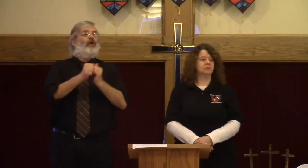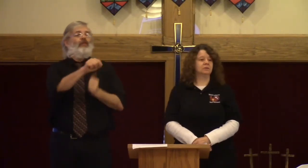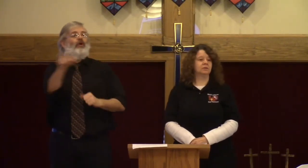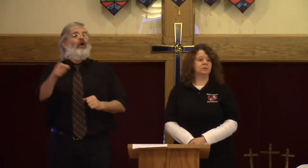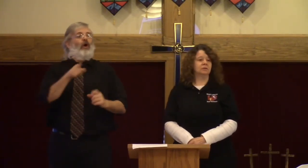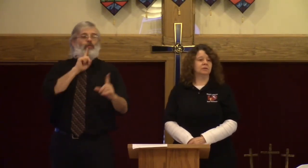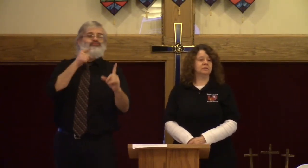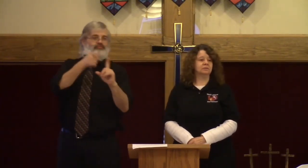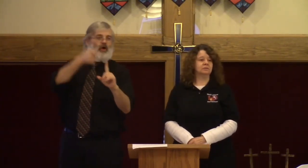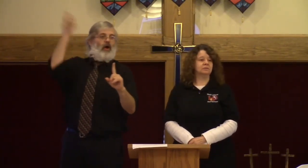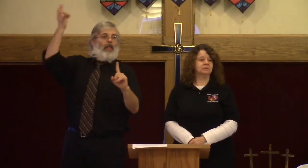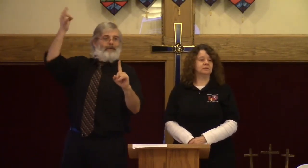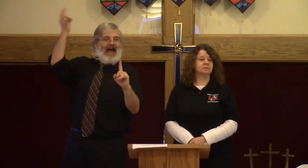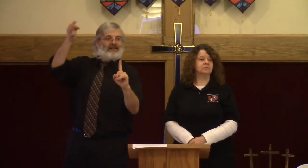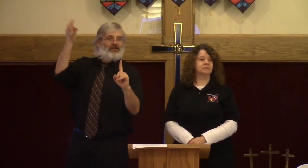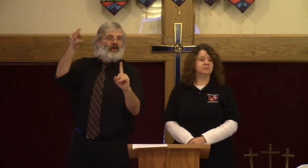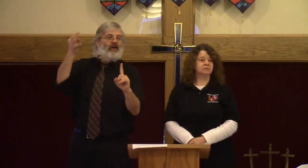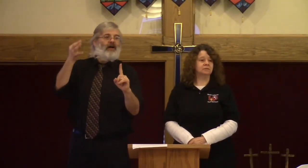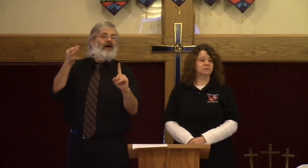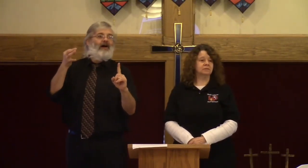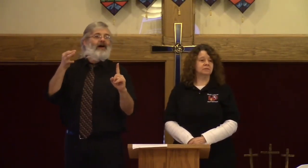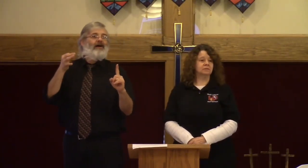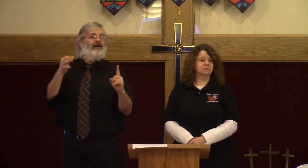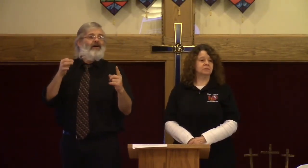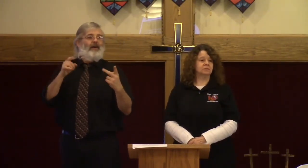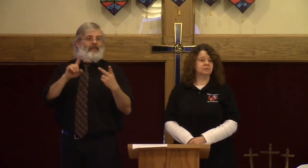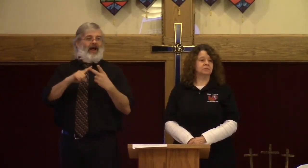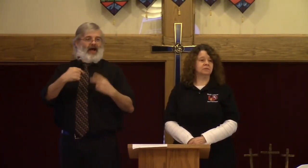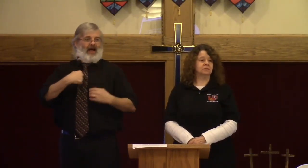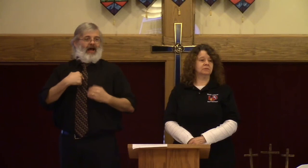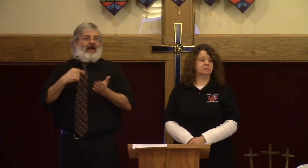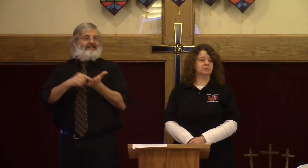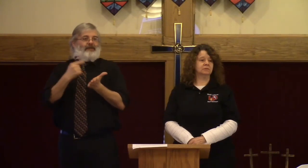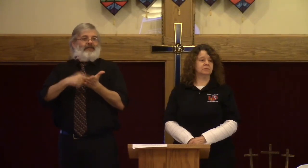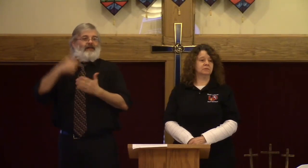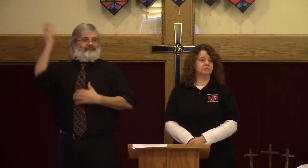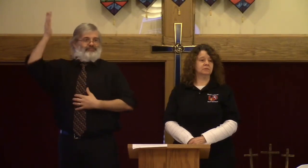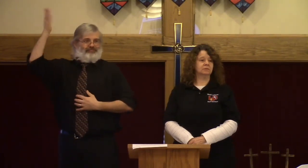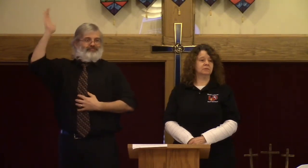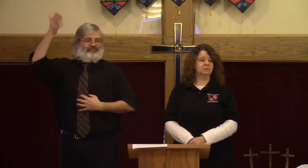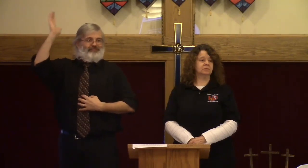you, pastor. But I sometimes